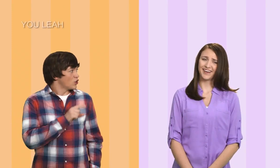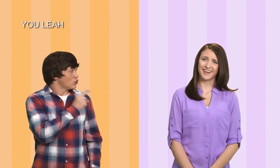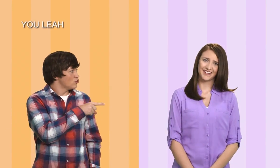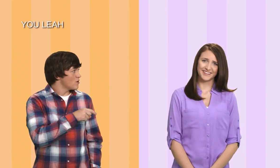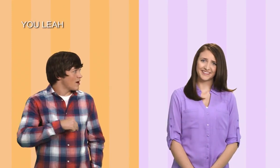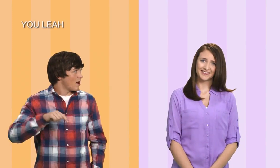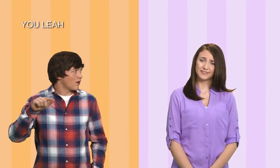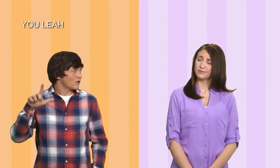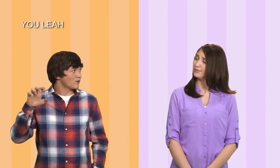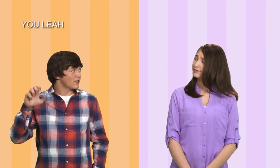You, Leah.